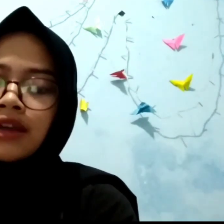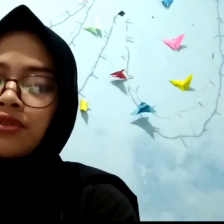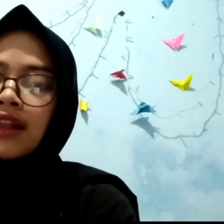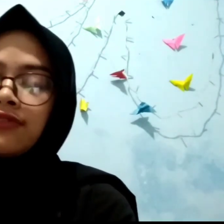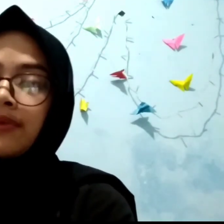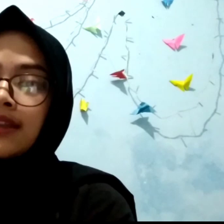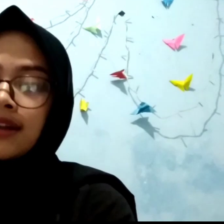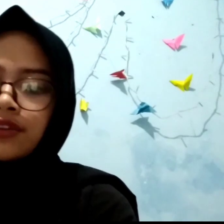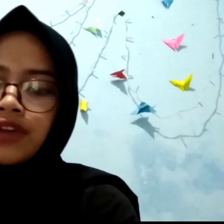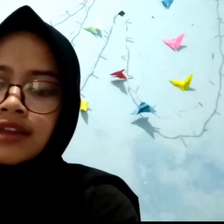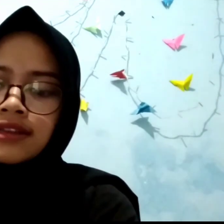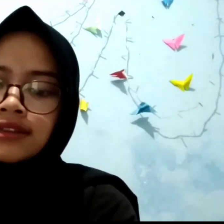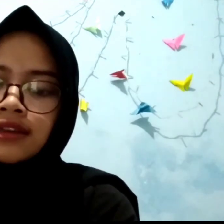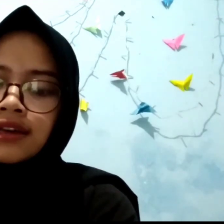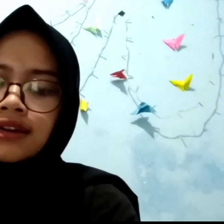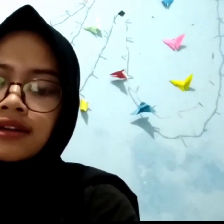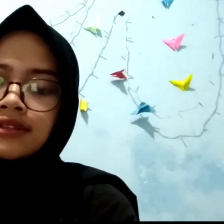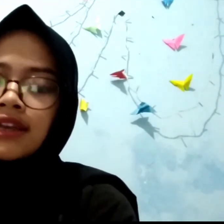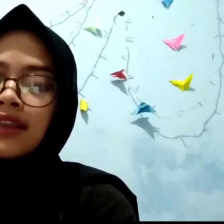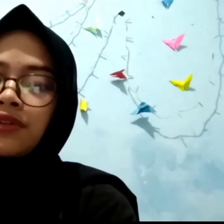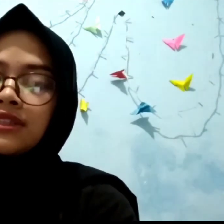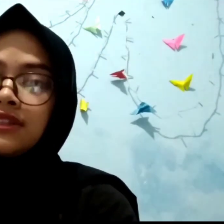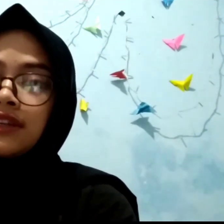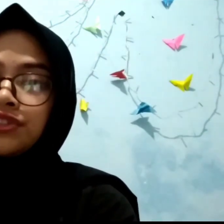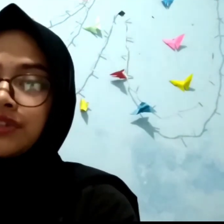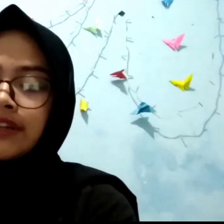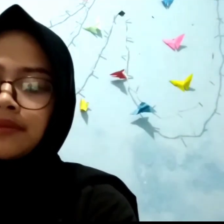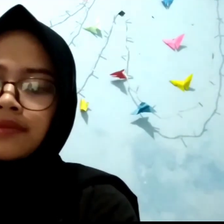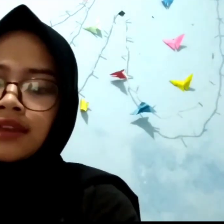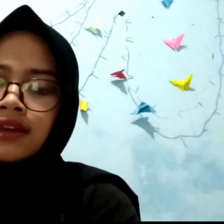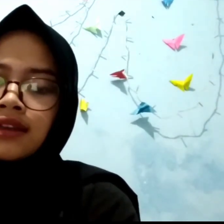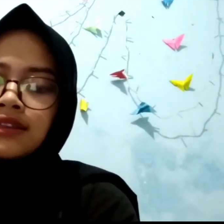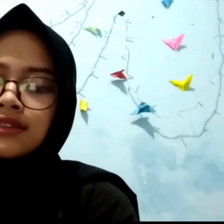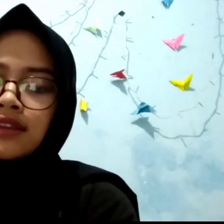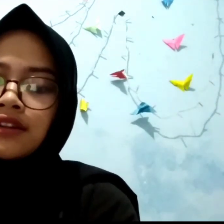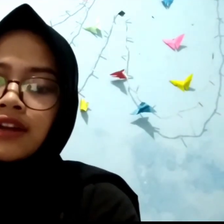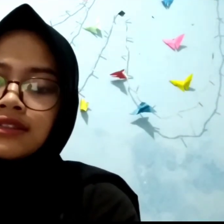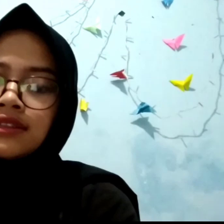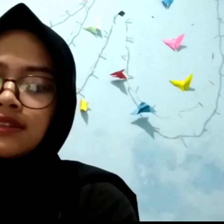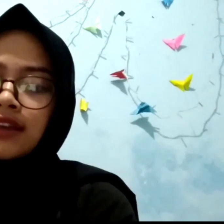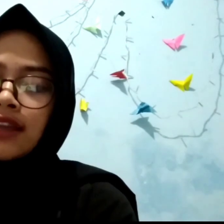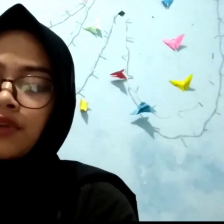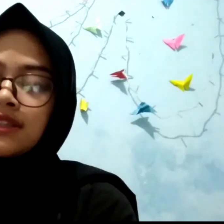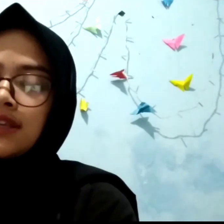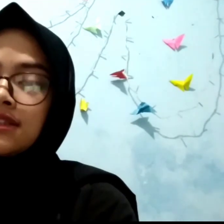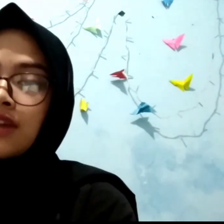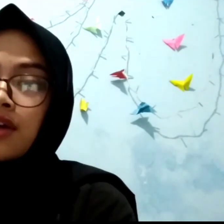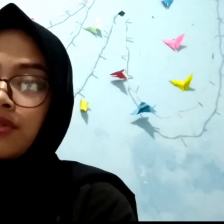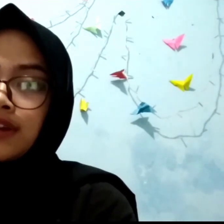manual alphabet and created a sign language dictionary. This standardized sign language is now